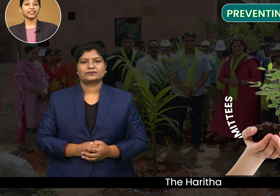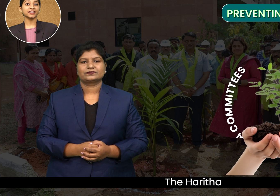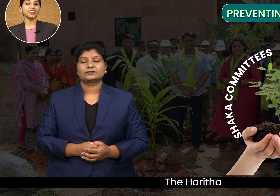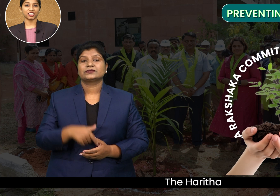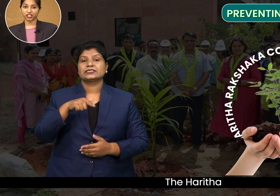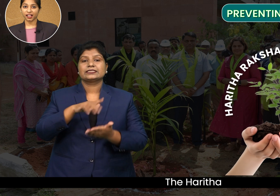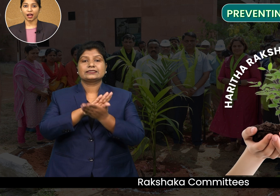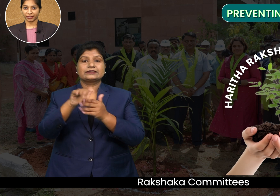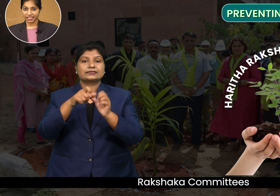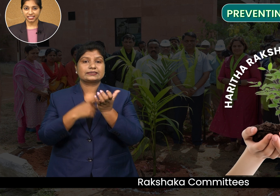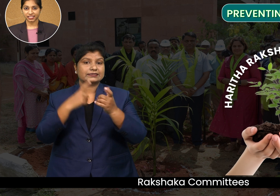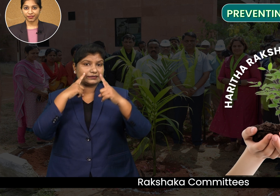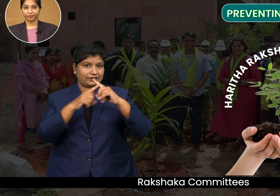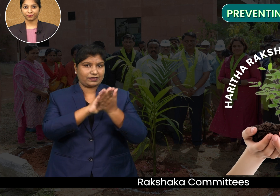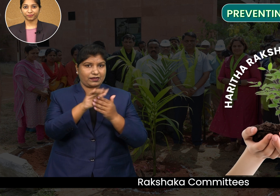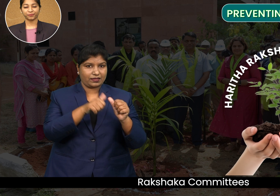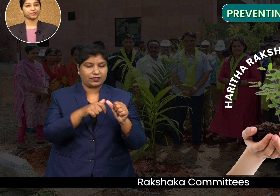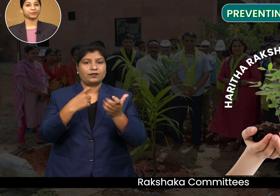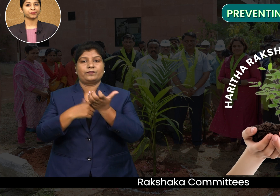The Harita Rakshaka committees